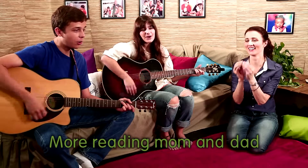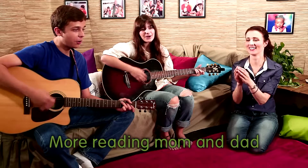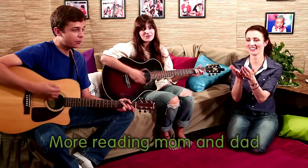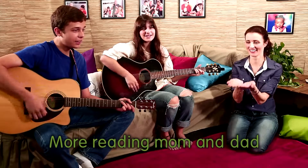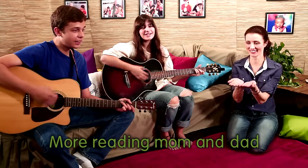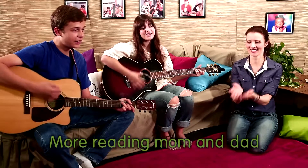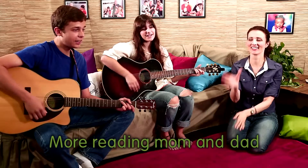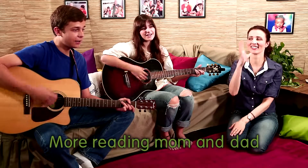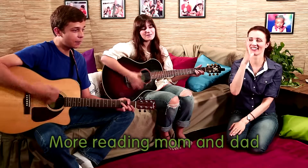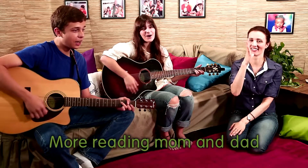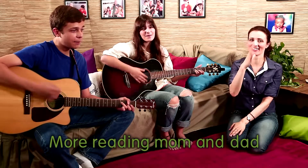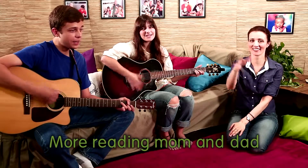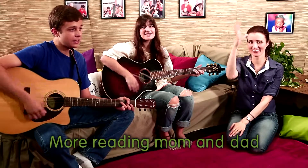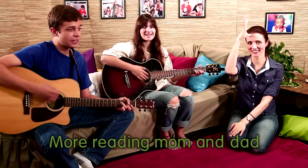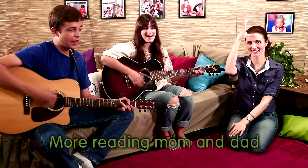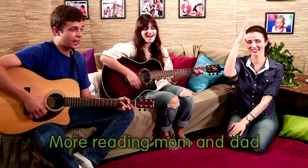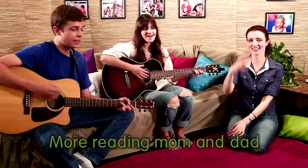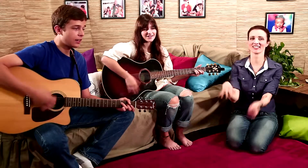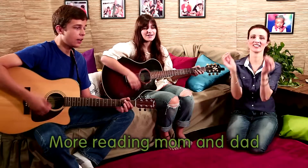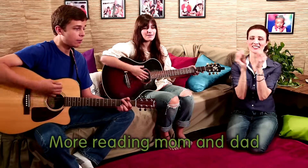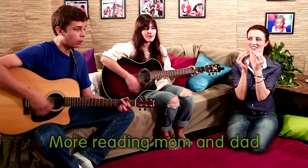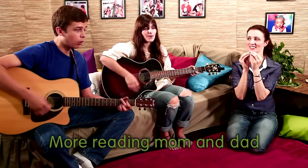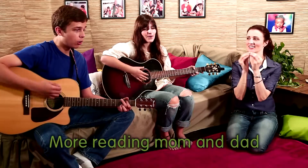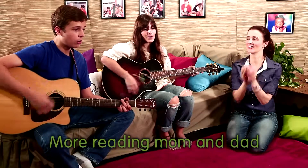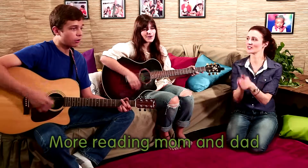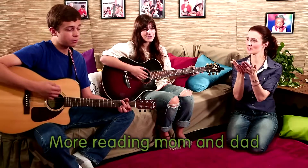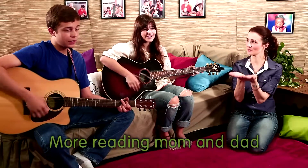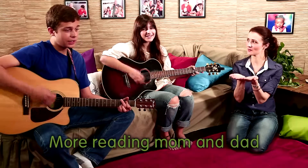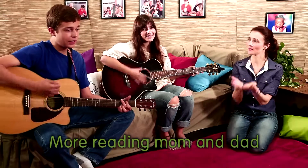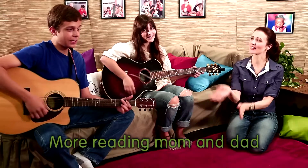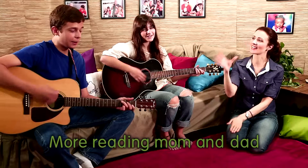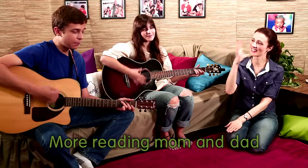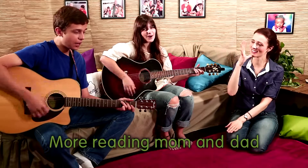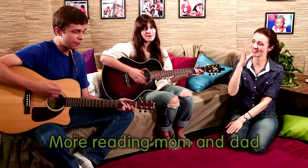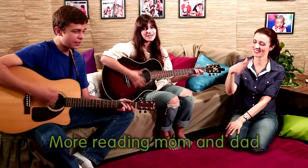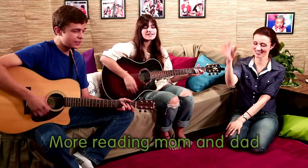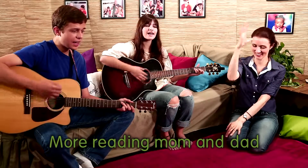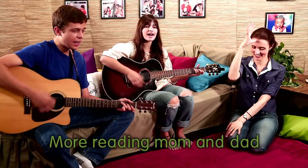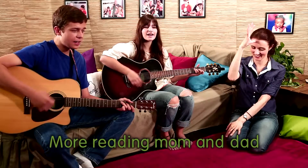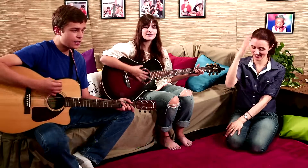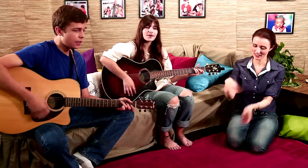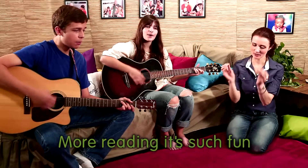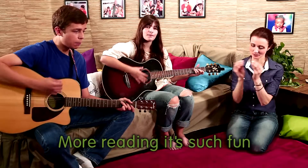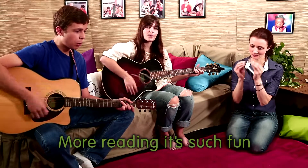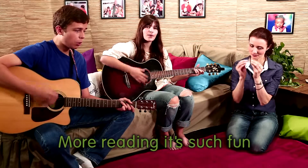More reading, mom and dad. More reading, mom and dad.